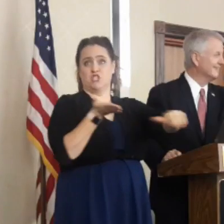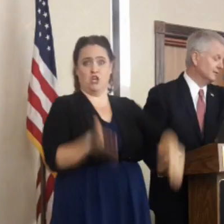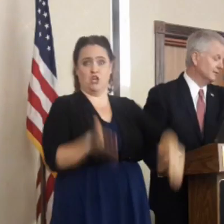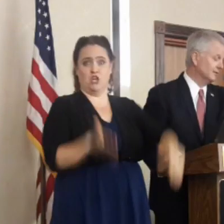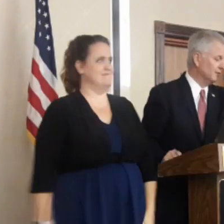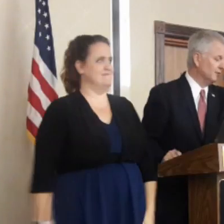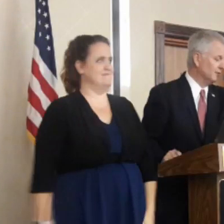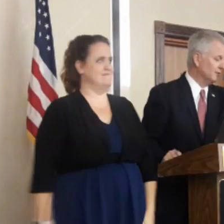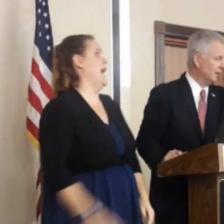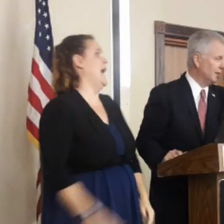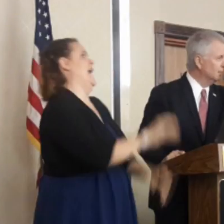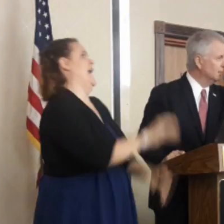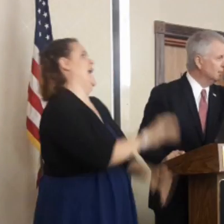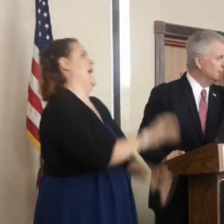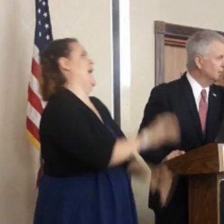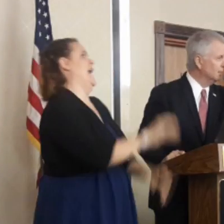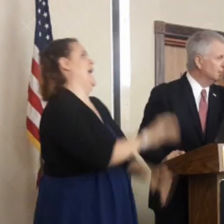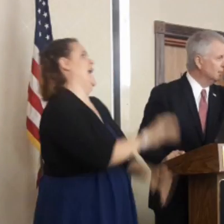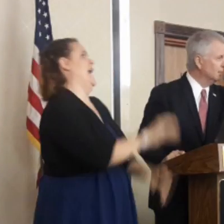If I may.